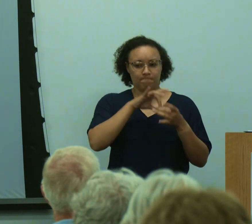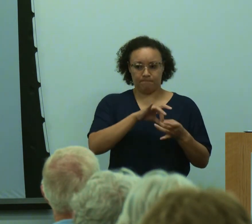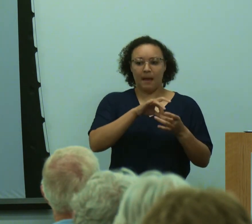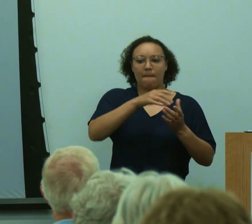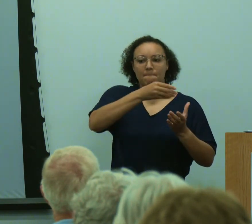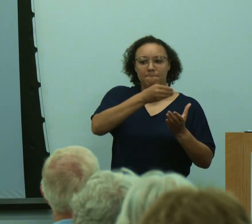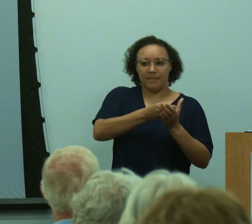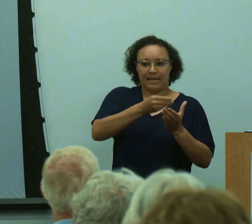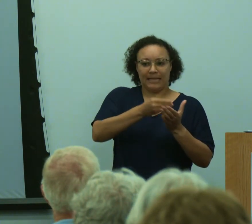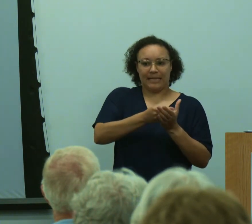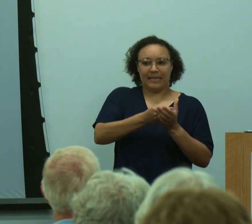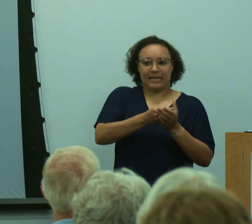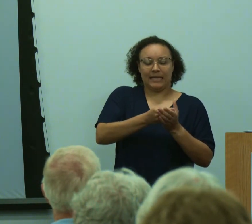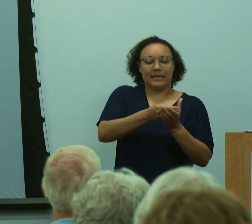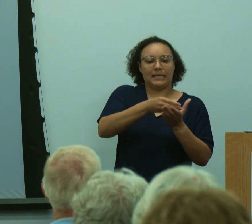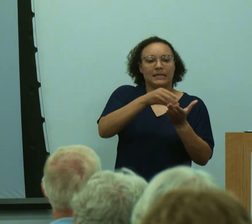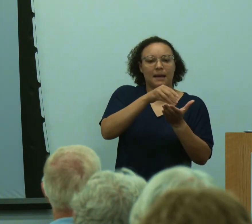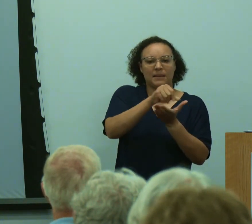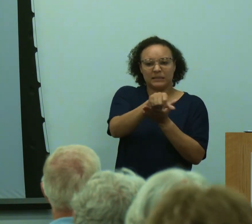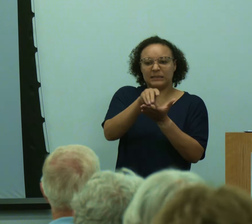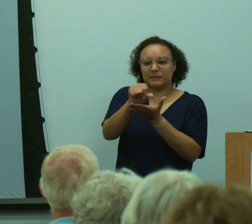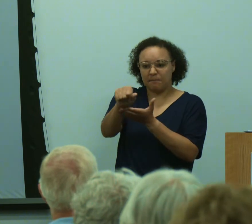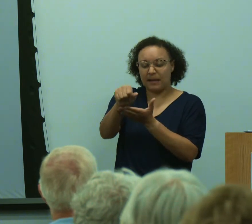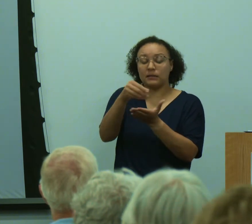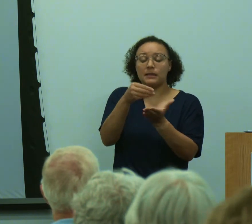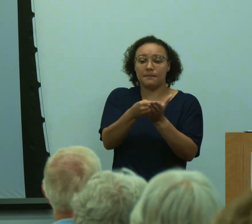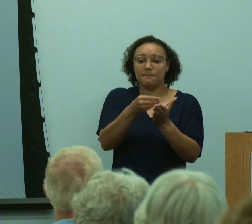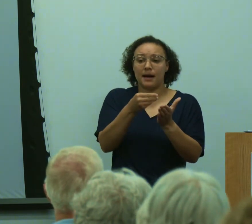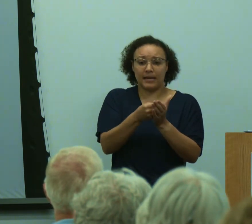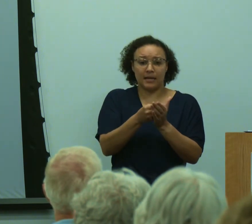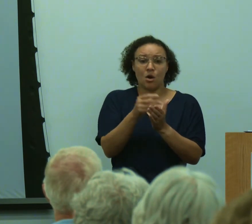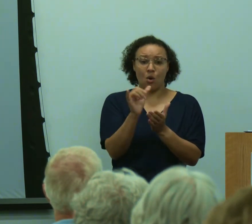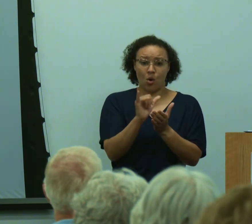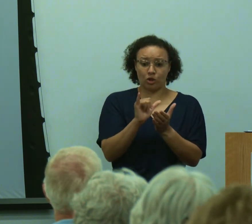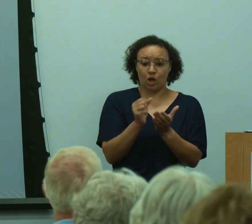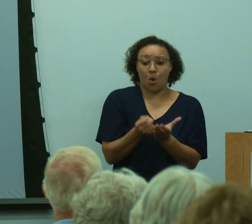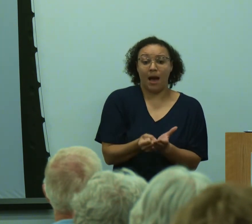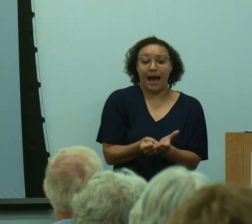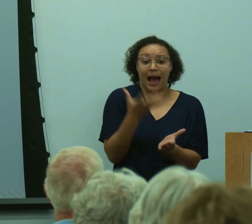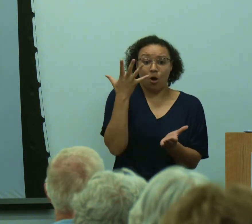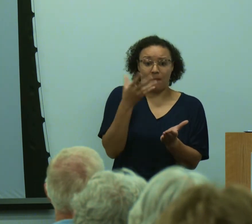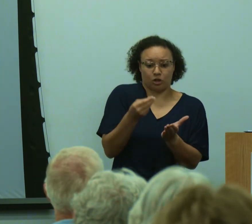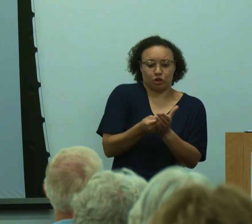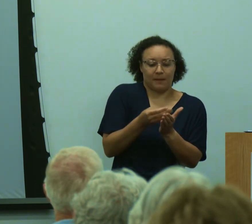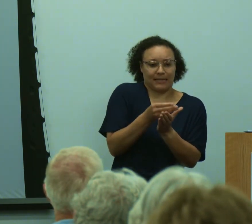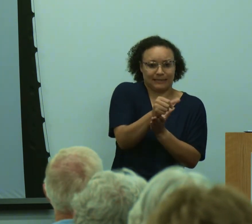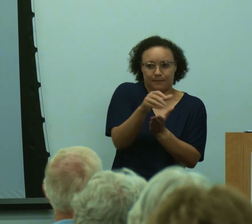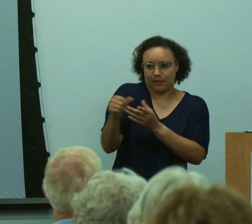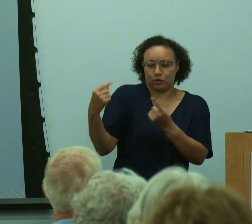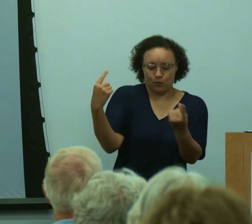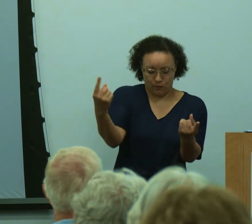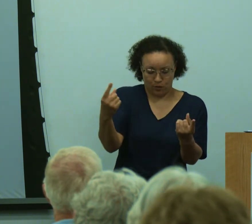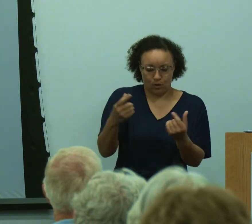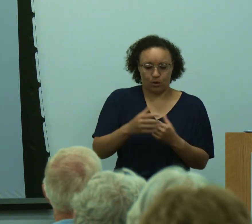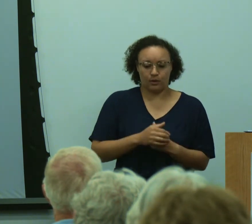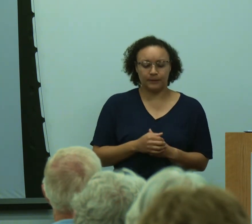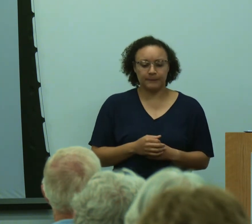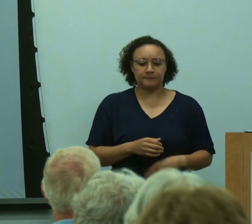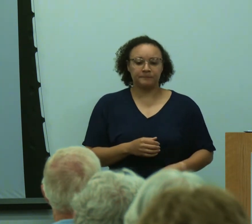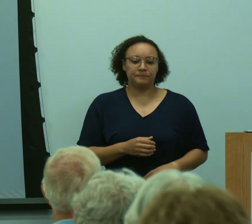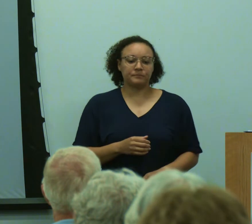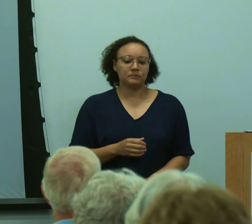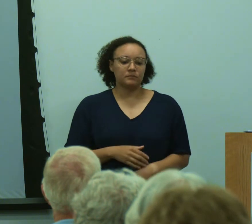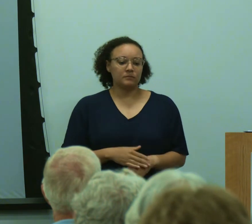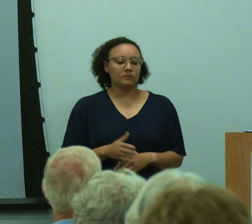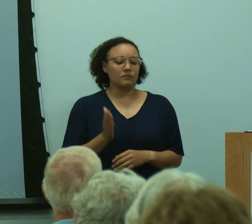spent and how much money has been spent thus far. And so I know that there's one statistic